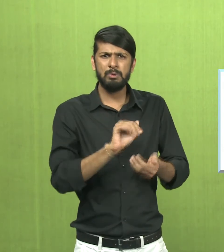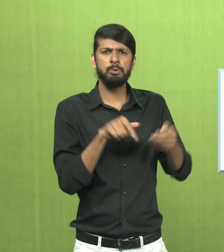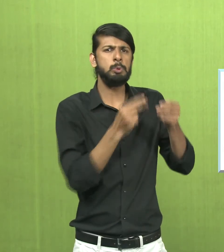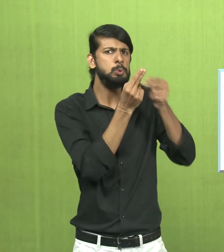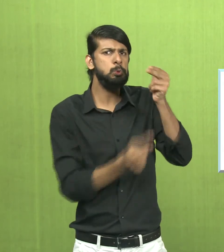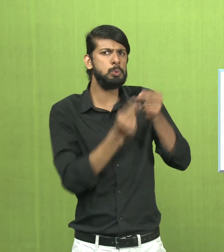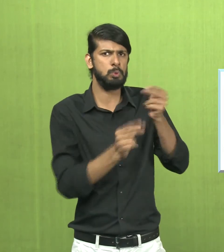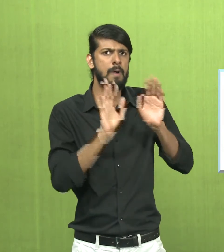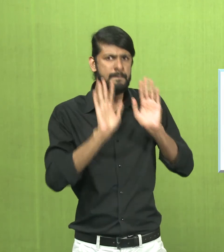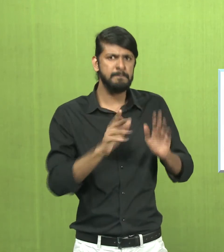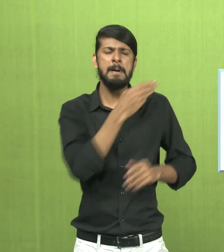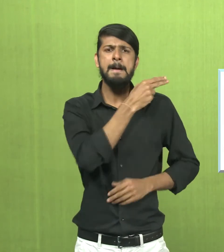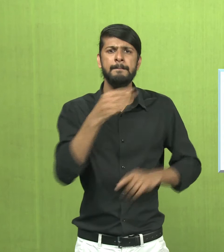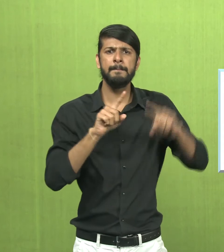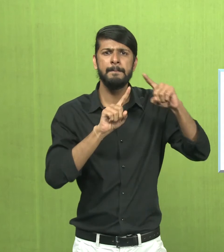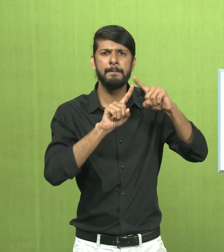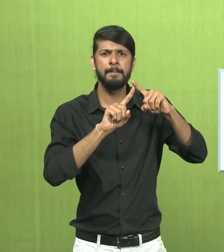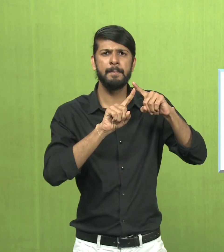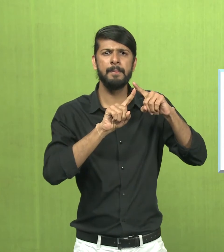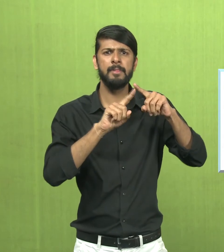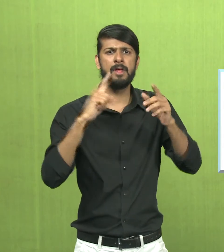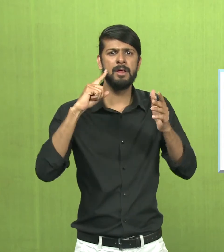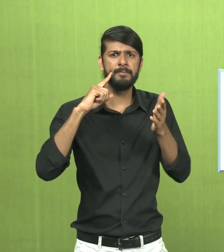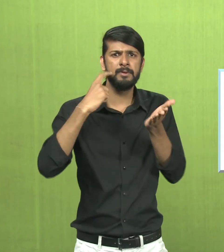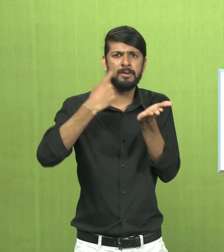It is the story of the birth of a